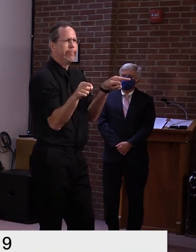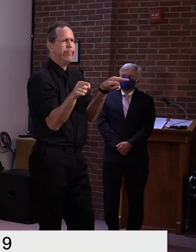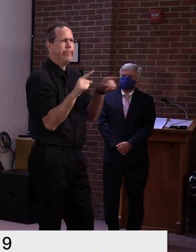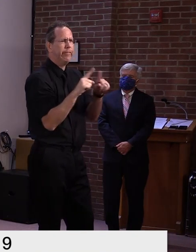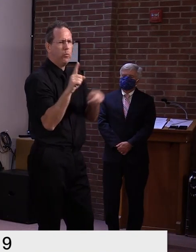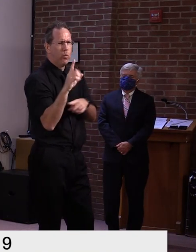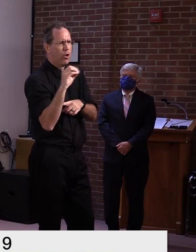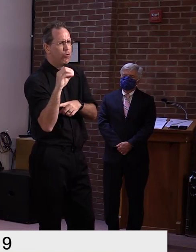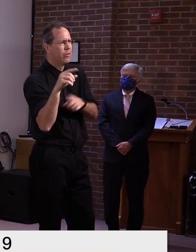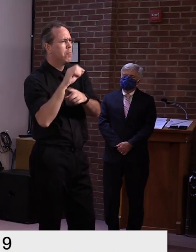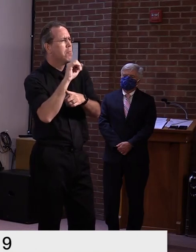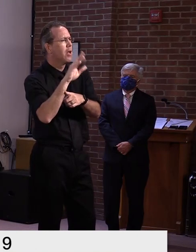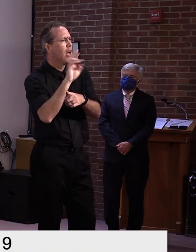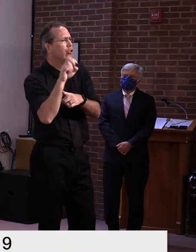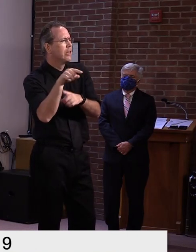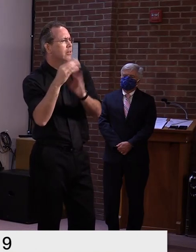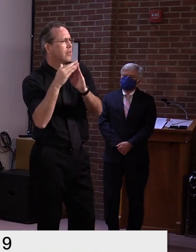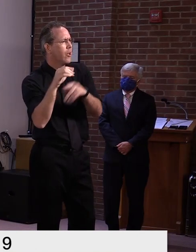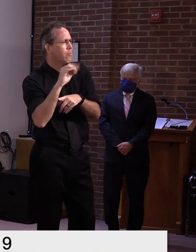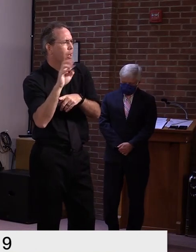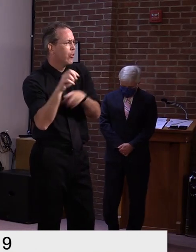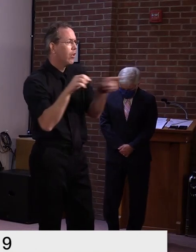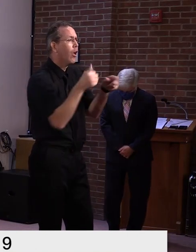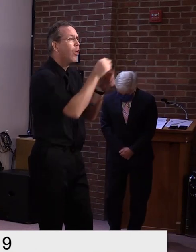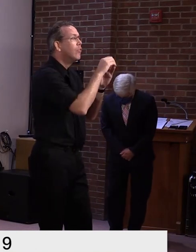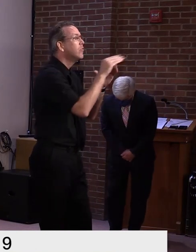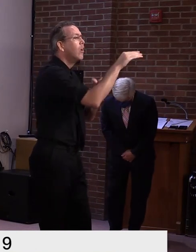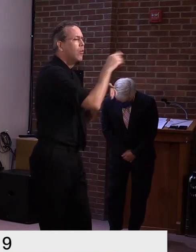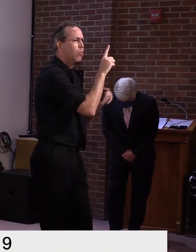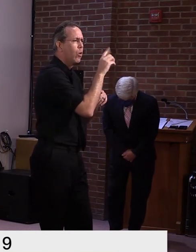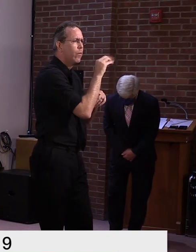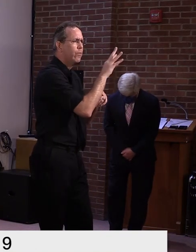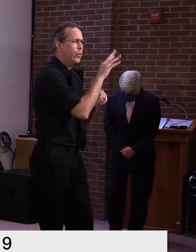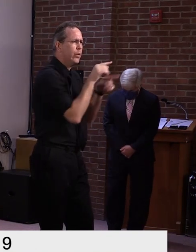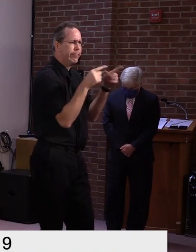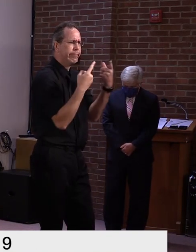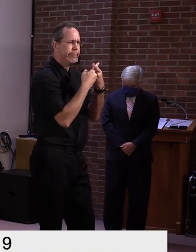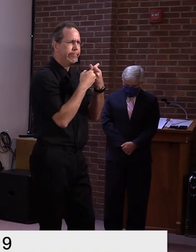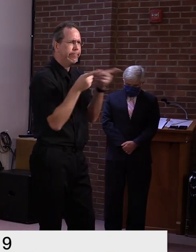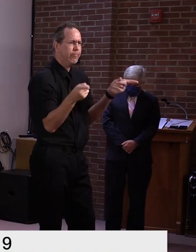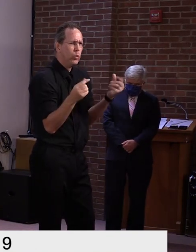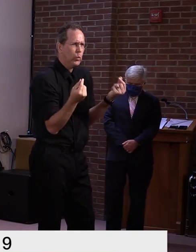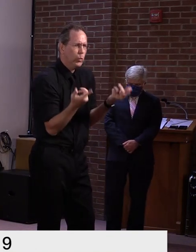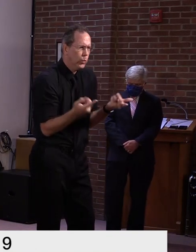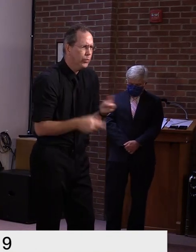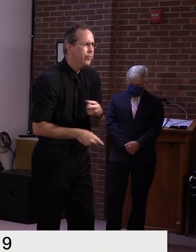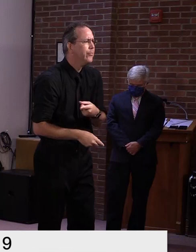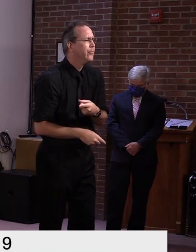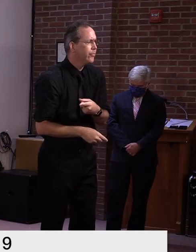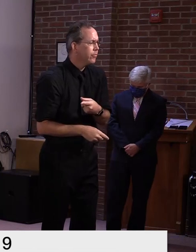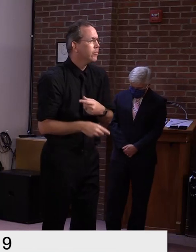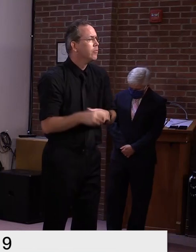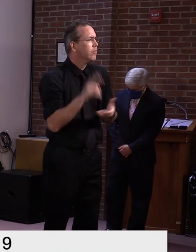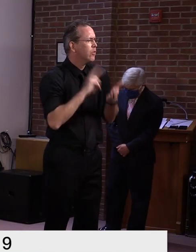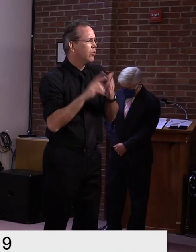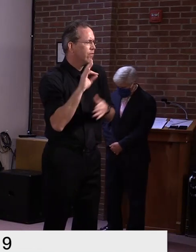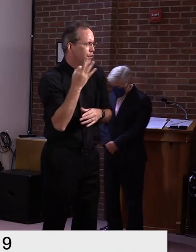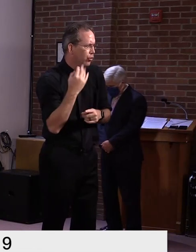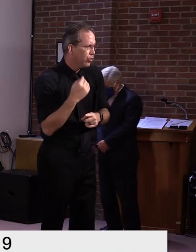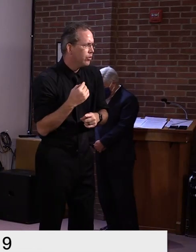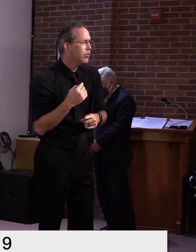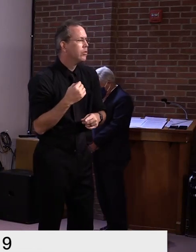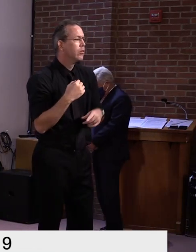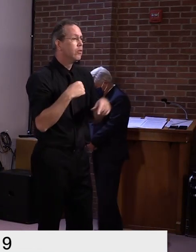district about. We are in the process of implementing and offering a statewide health check or health screening application for